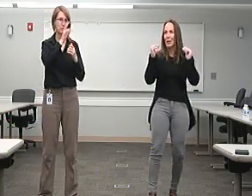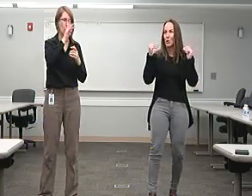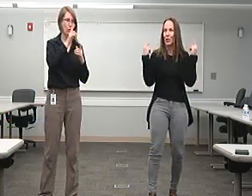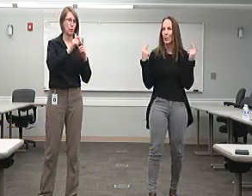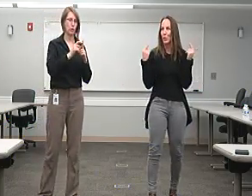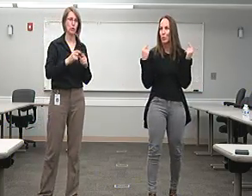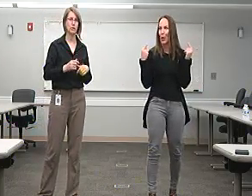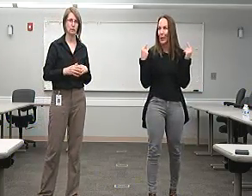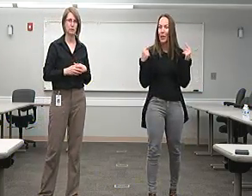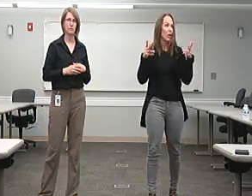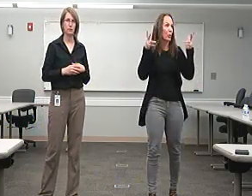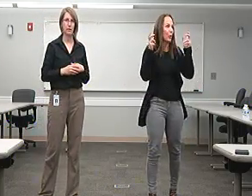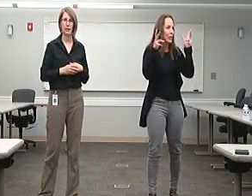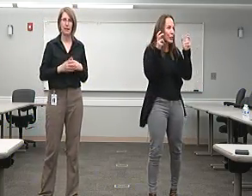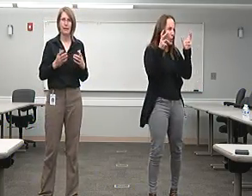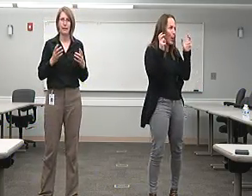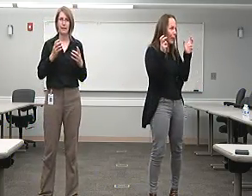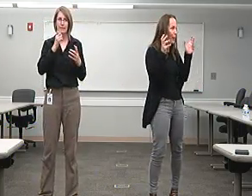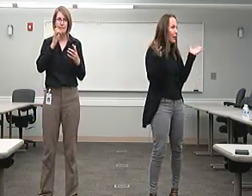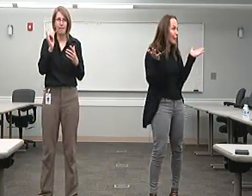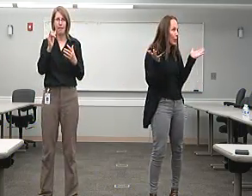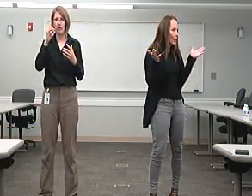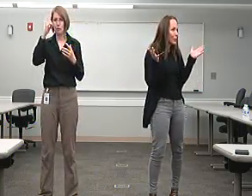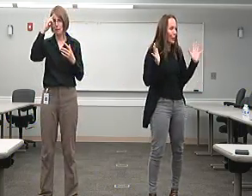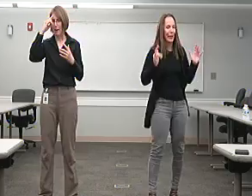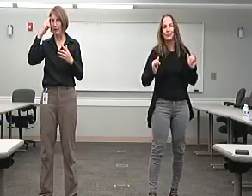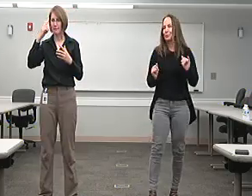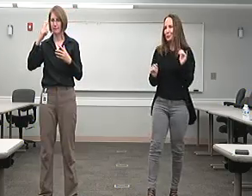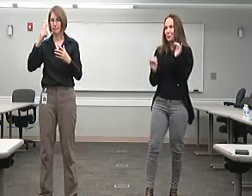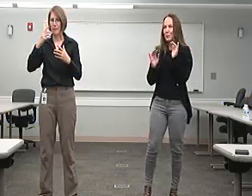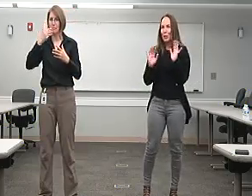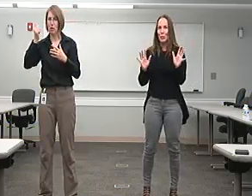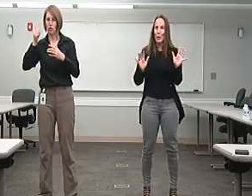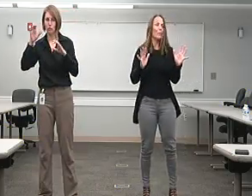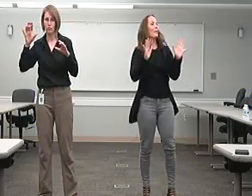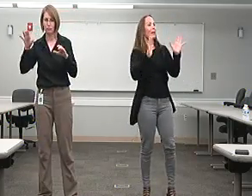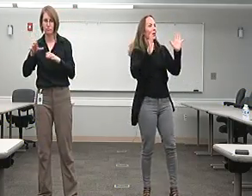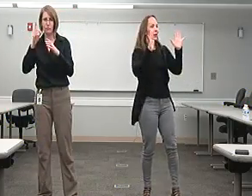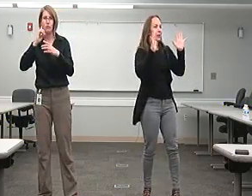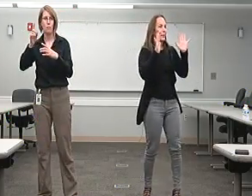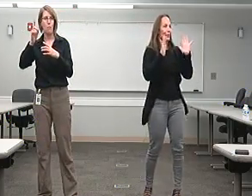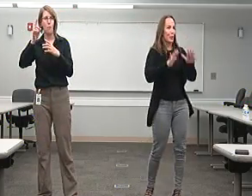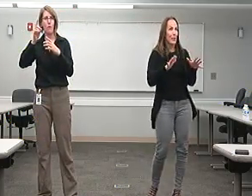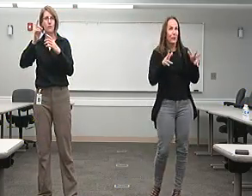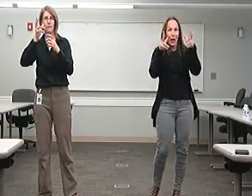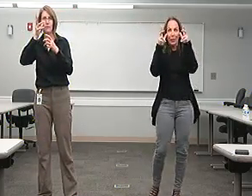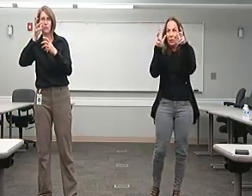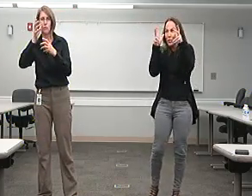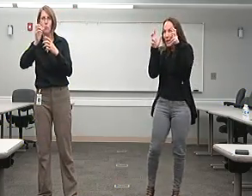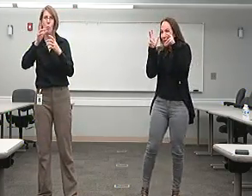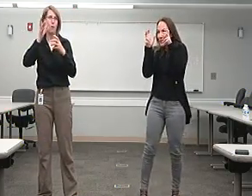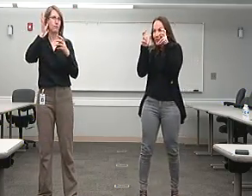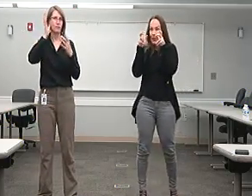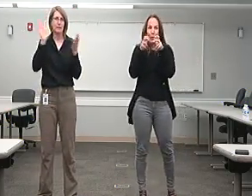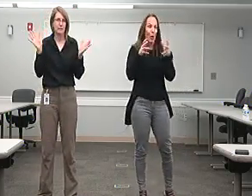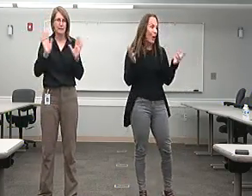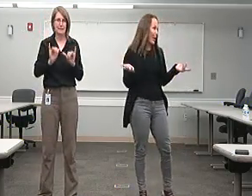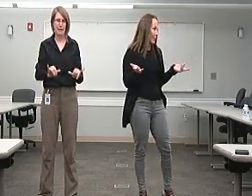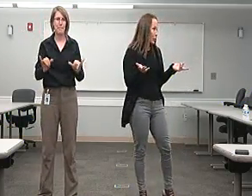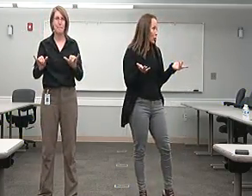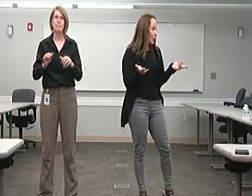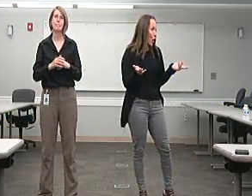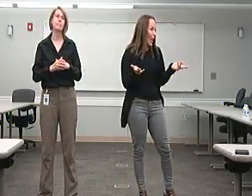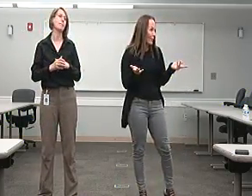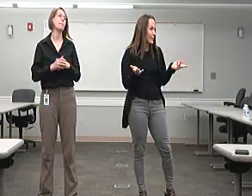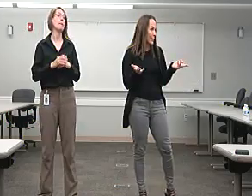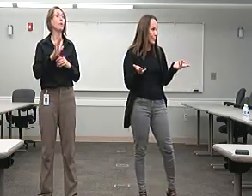brain. Your brain's just going language, okay? So, your deaf child is just taking stuff in. Now, I'm sure we all have